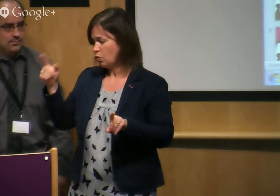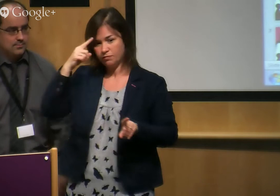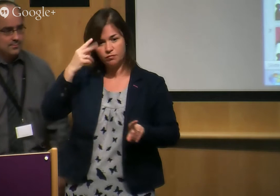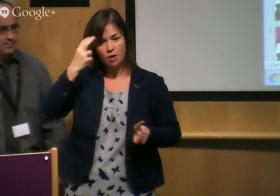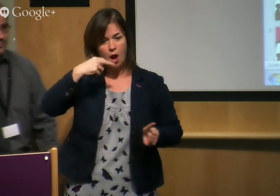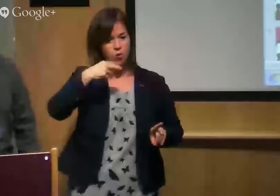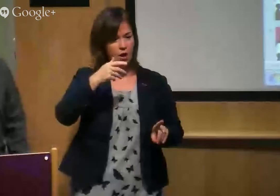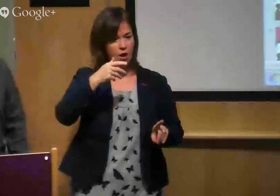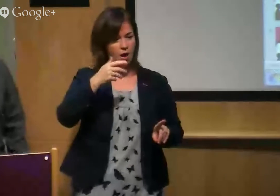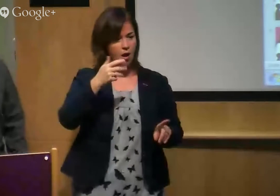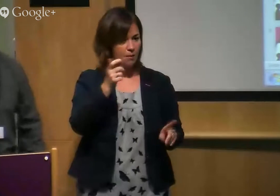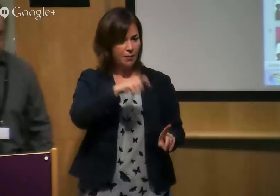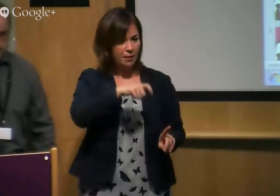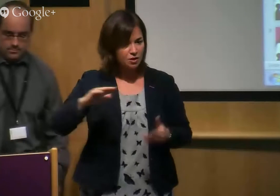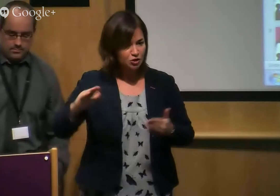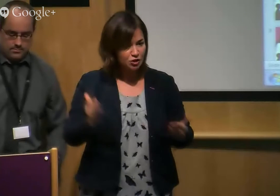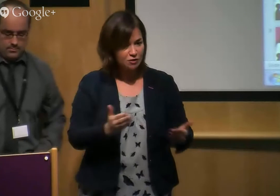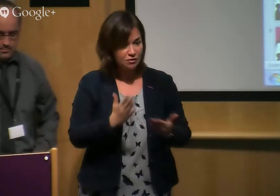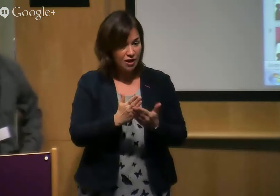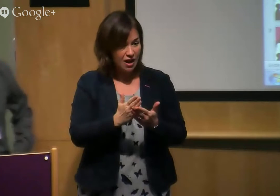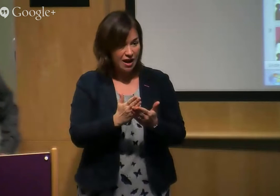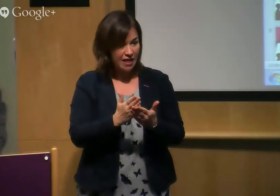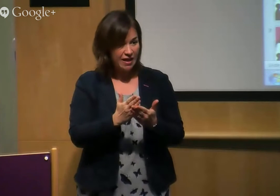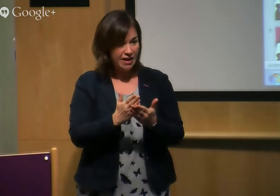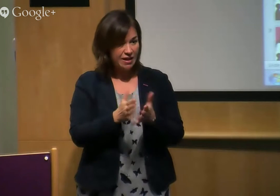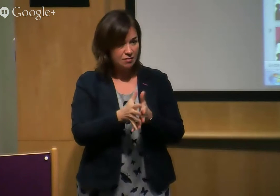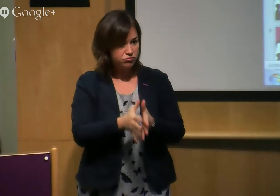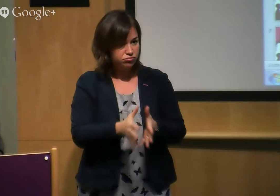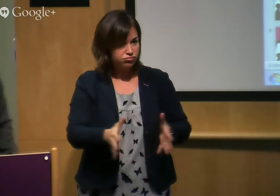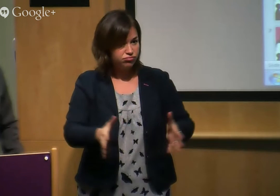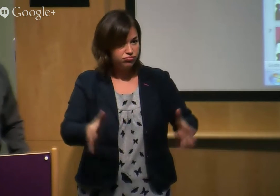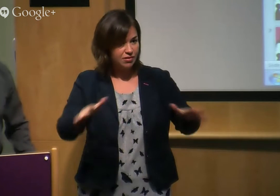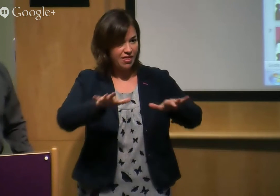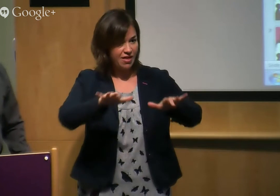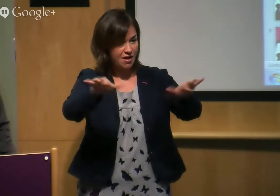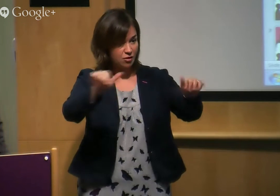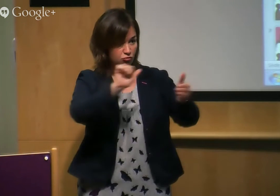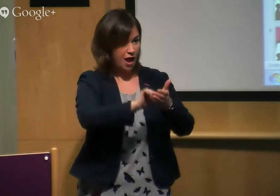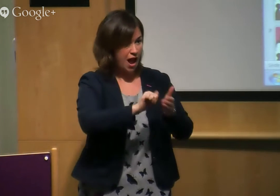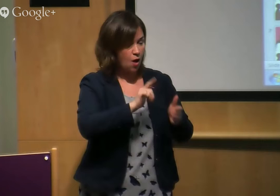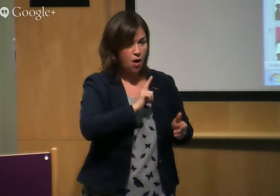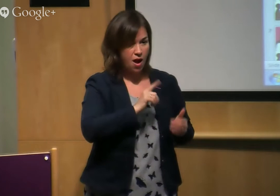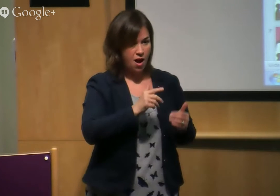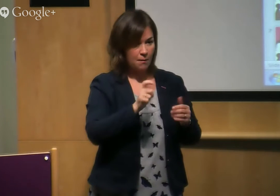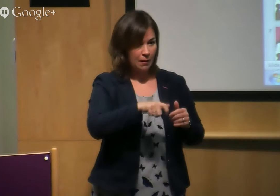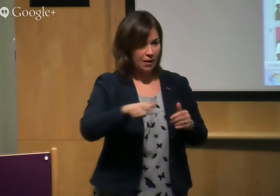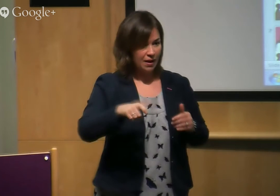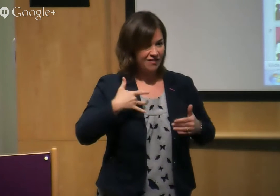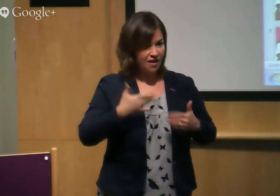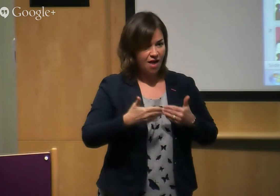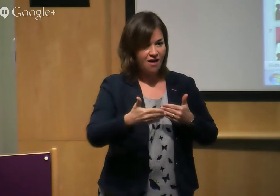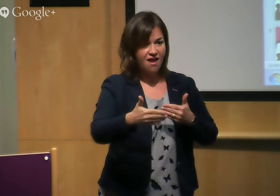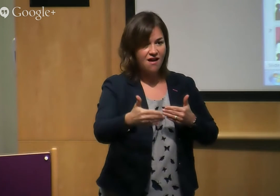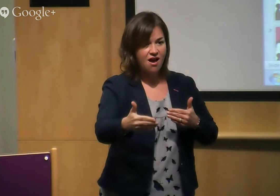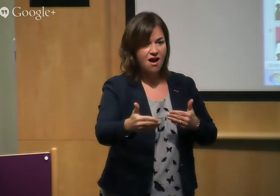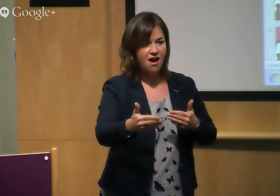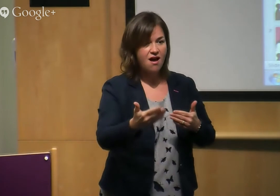that's some food for thought to take back to your own area. Obviously, we know that the older generation is